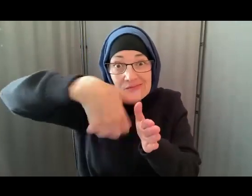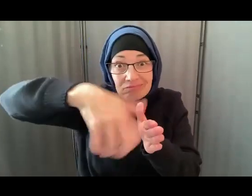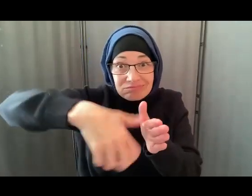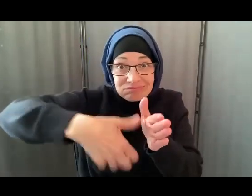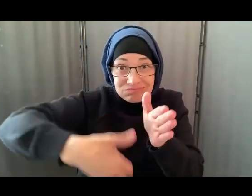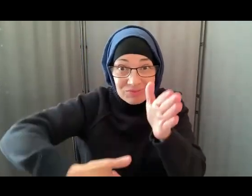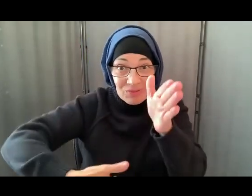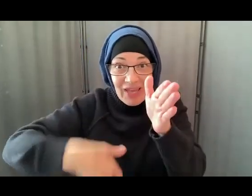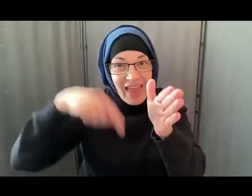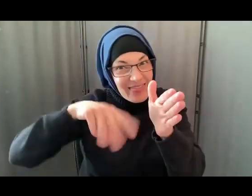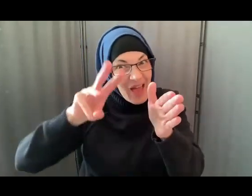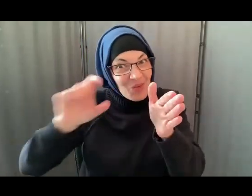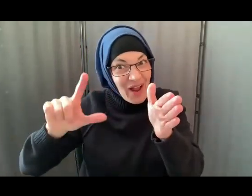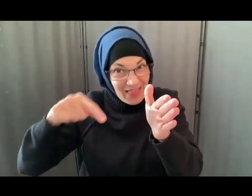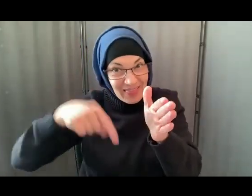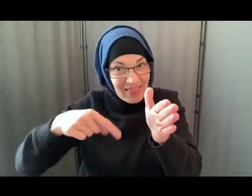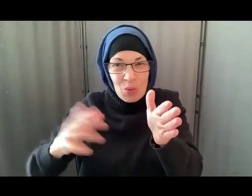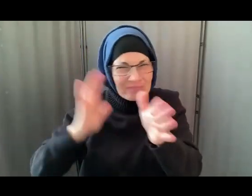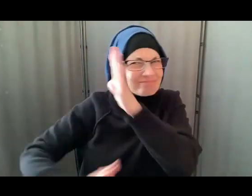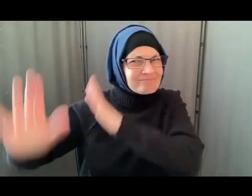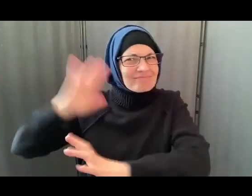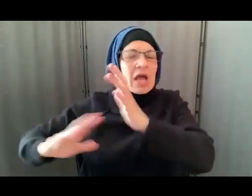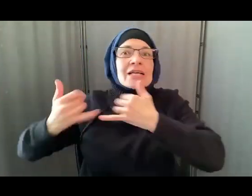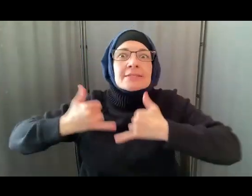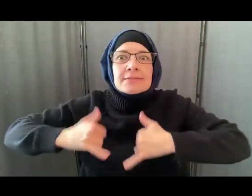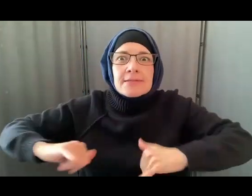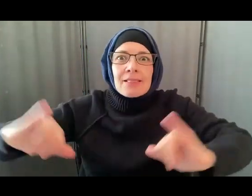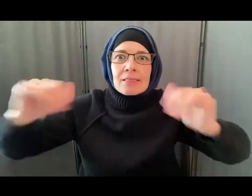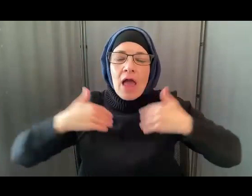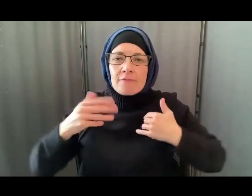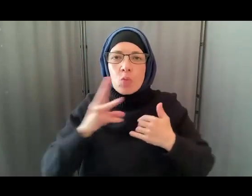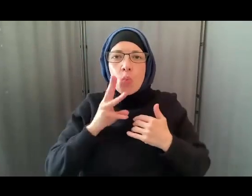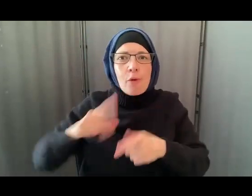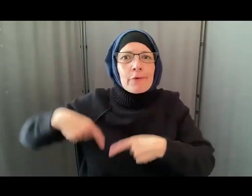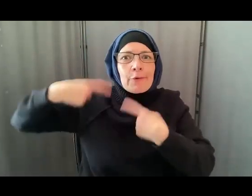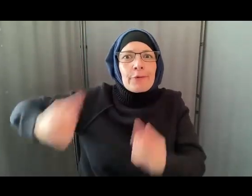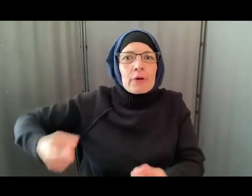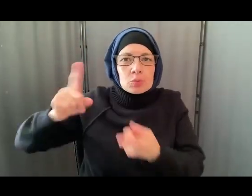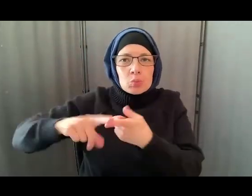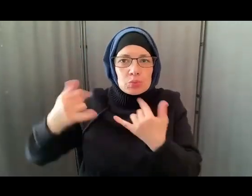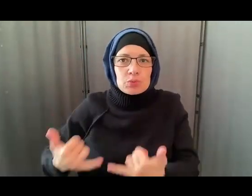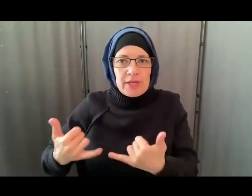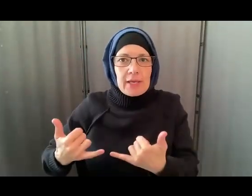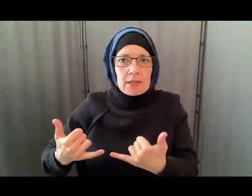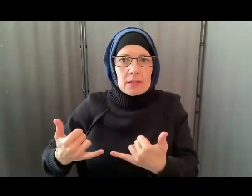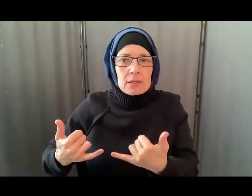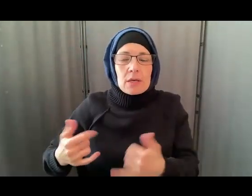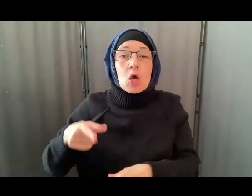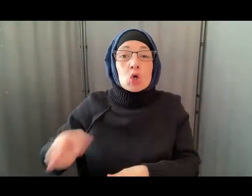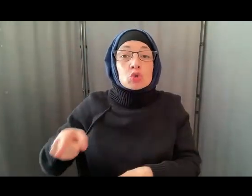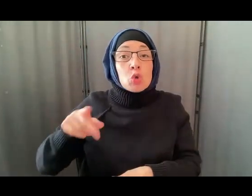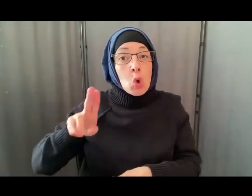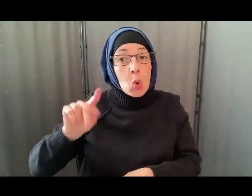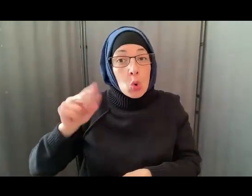It's an amazing story. He supplied all materials